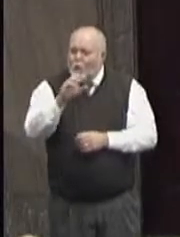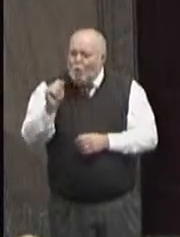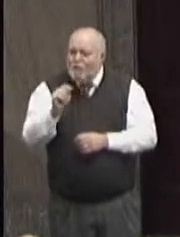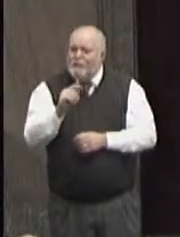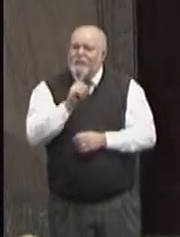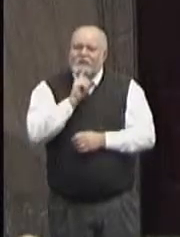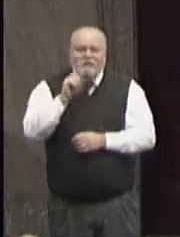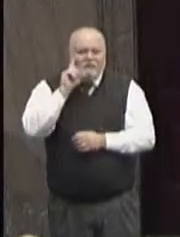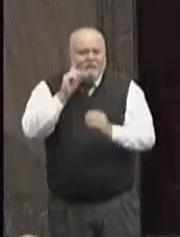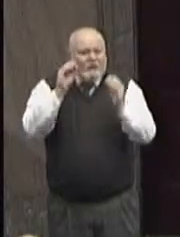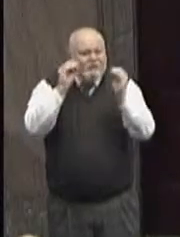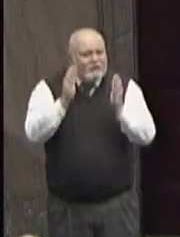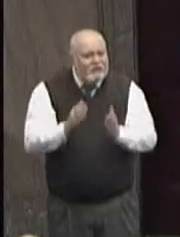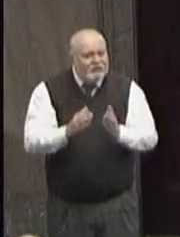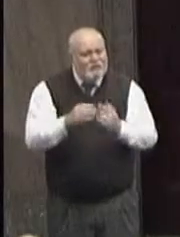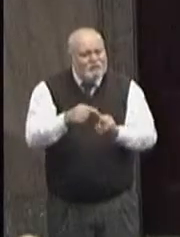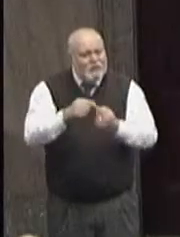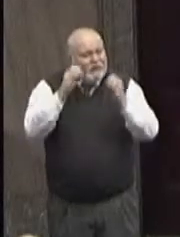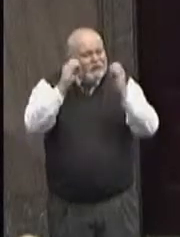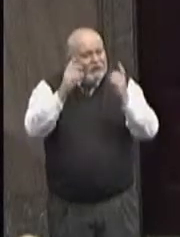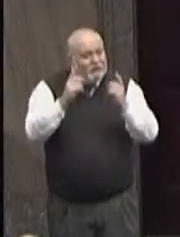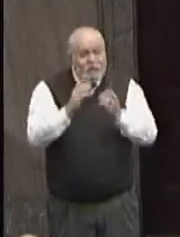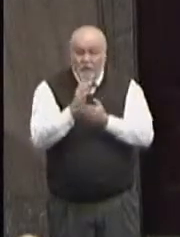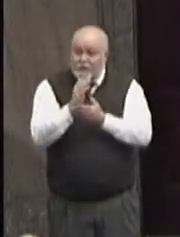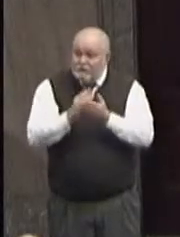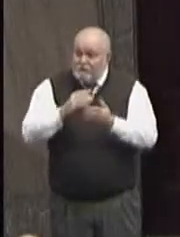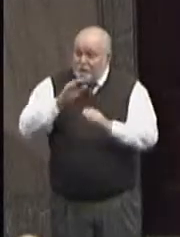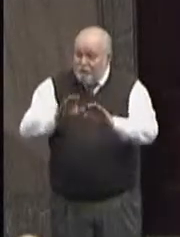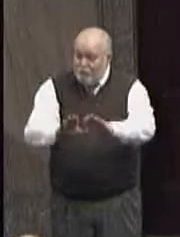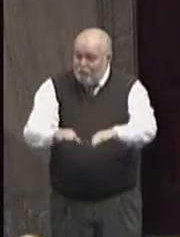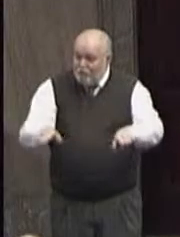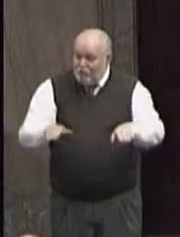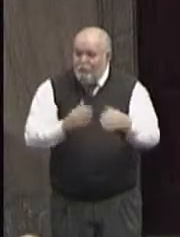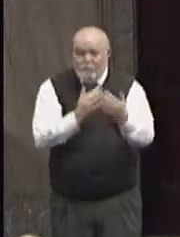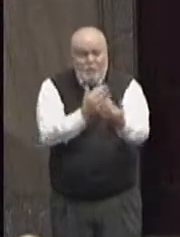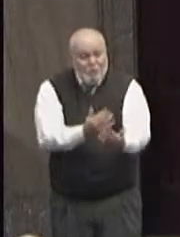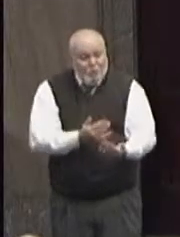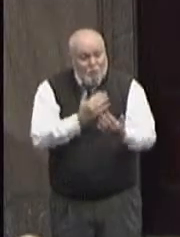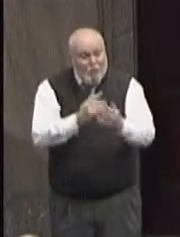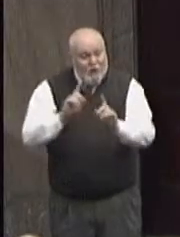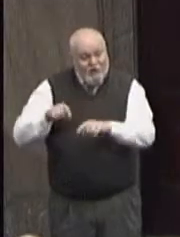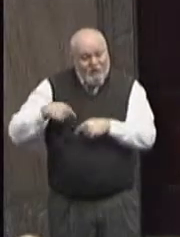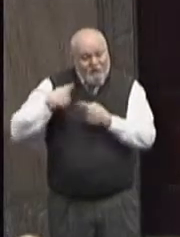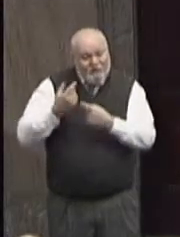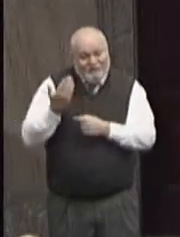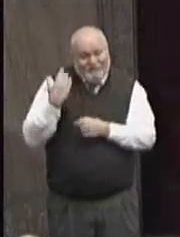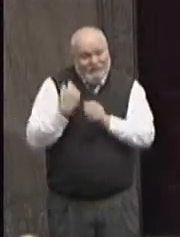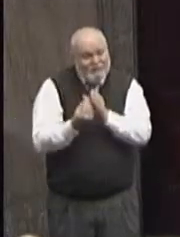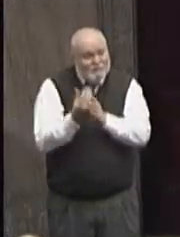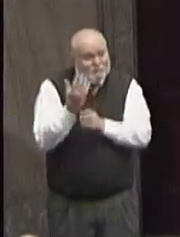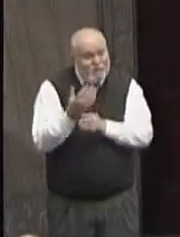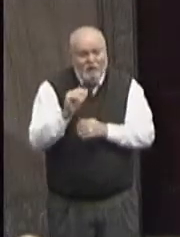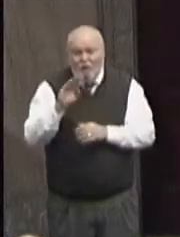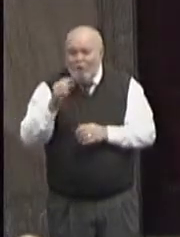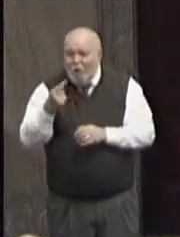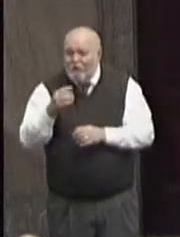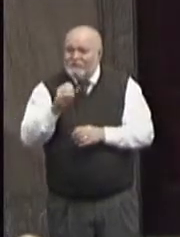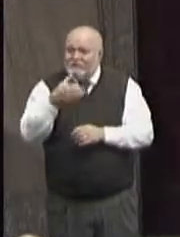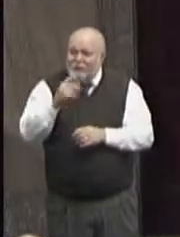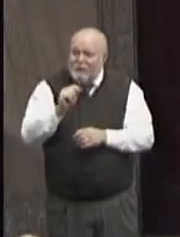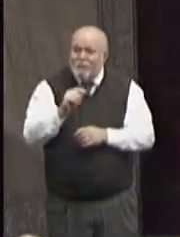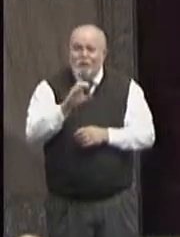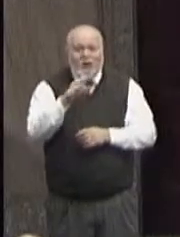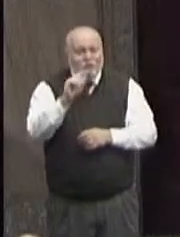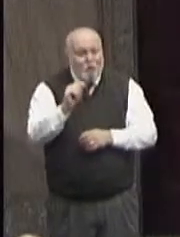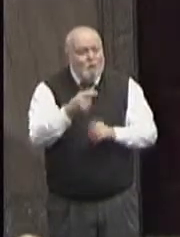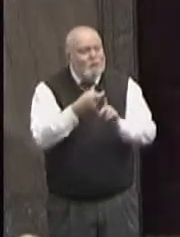education. Some children currently on the capacity wait list have been waiting since last March, August, September, and October